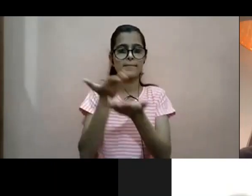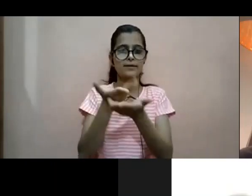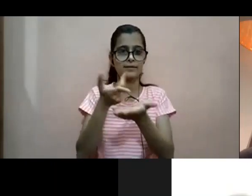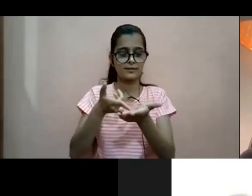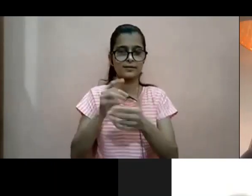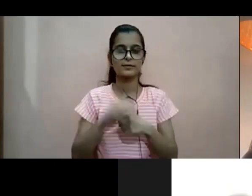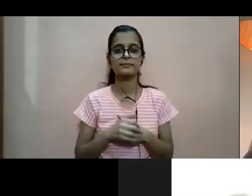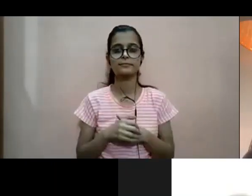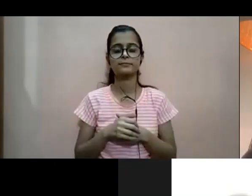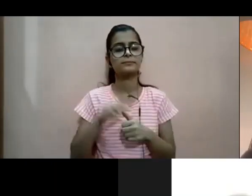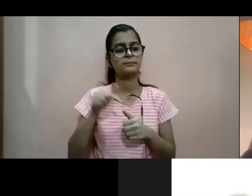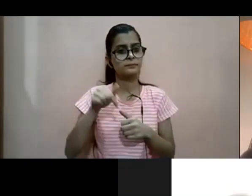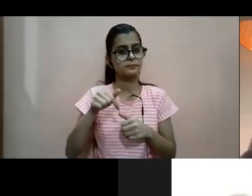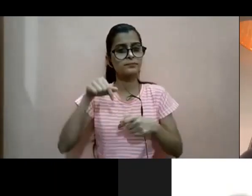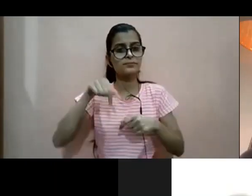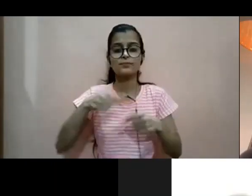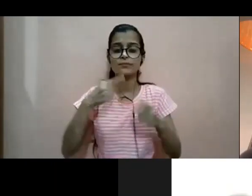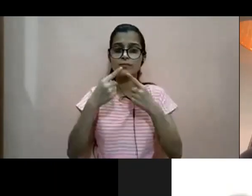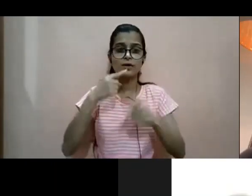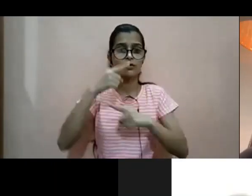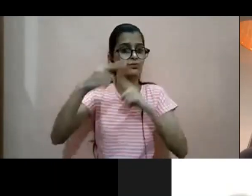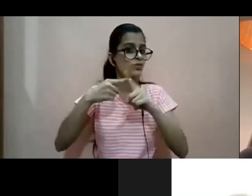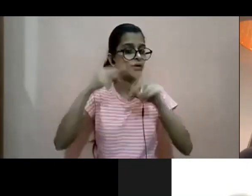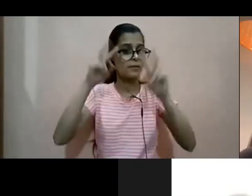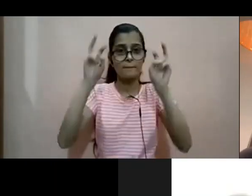Today we shall be talking about